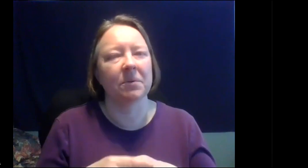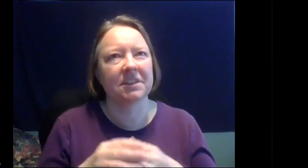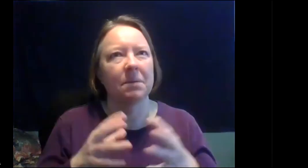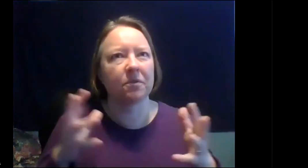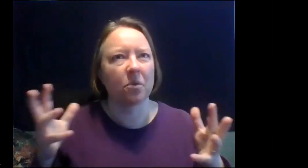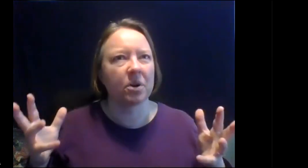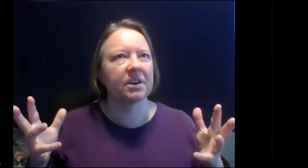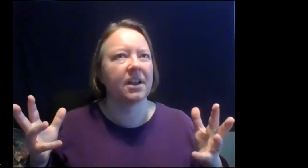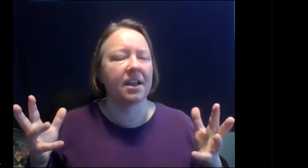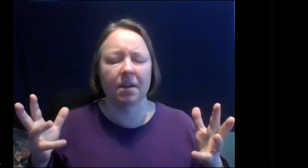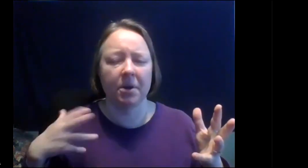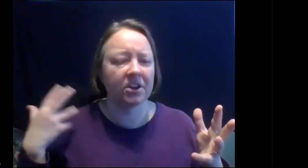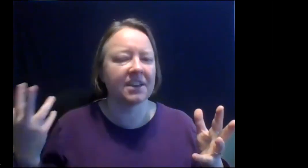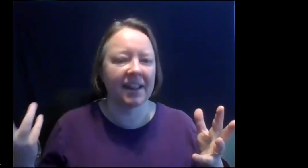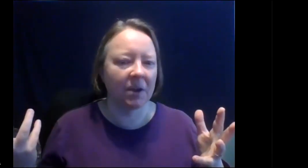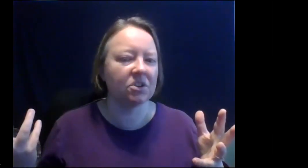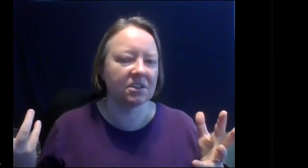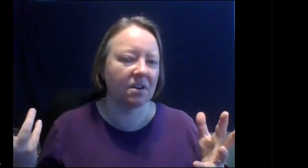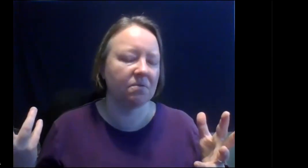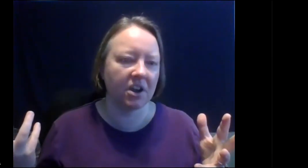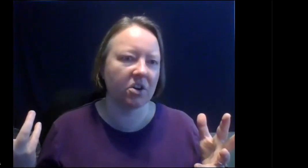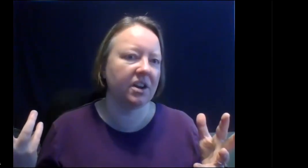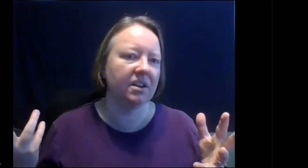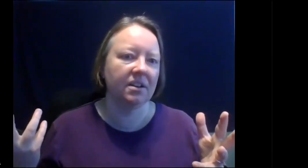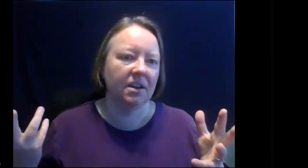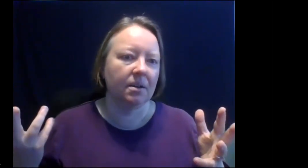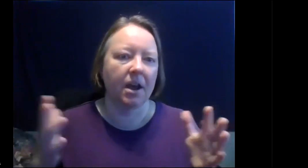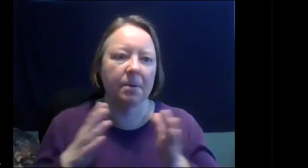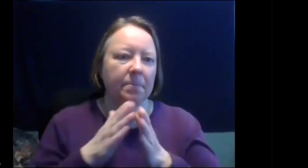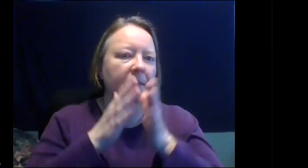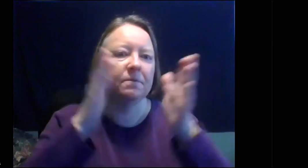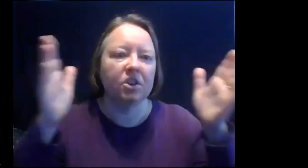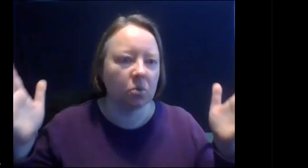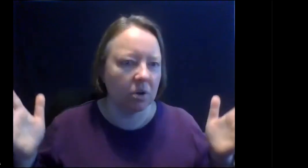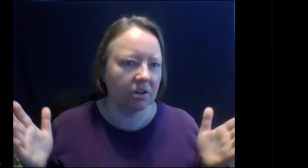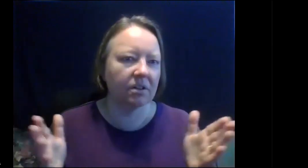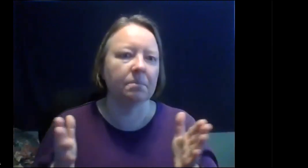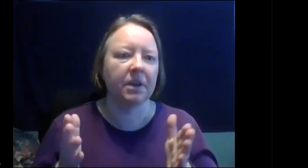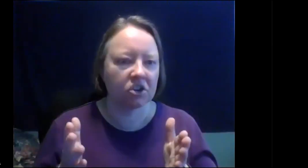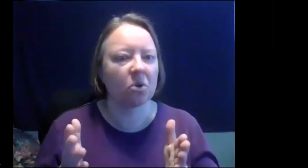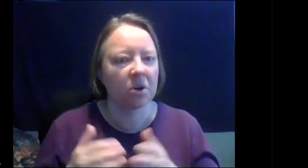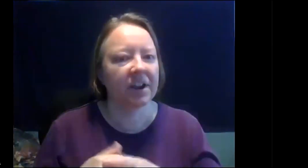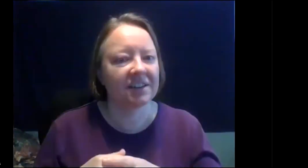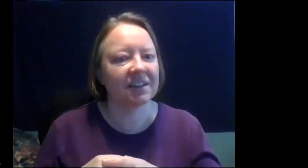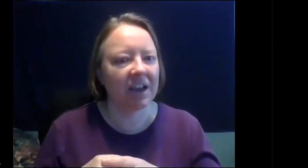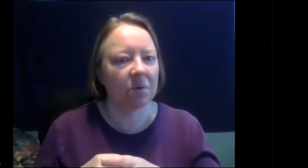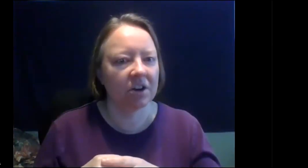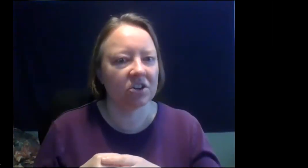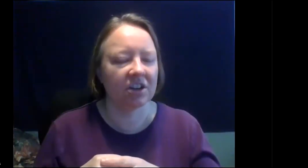I was saying before, American Sign Language is a very visual picture-oriented language.